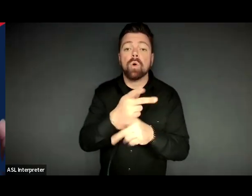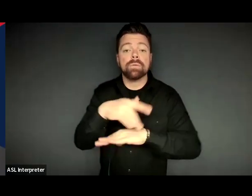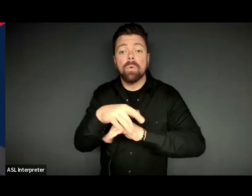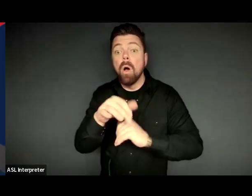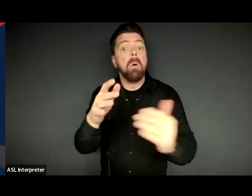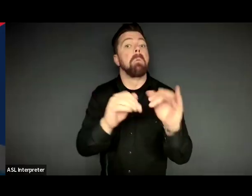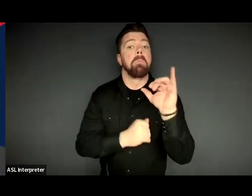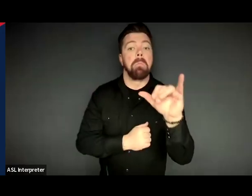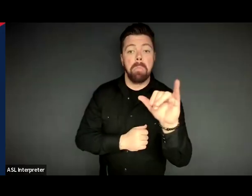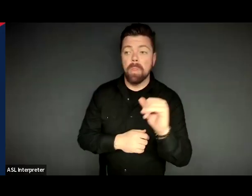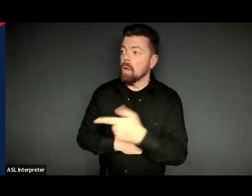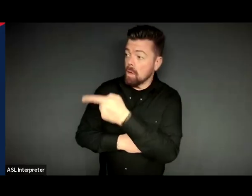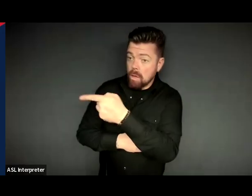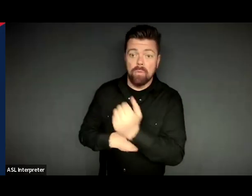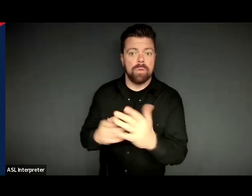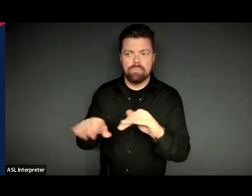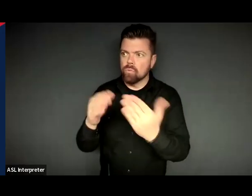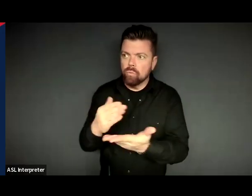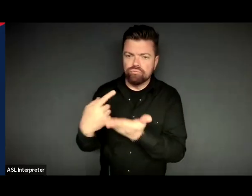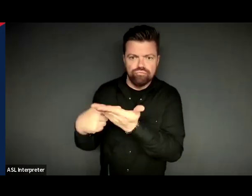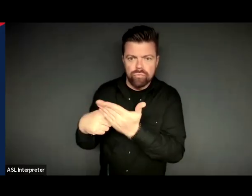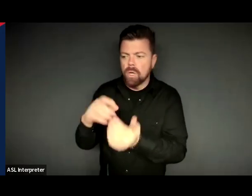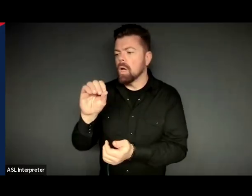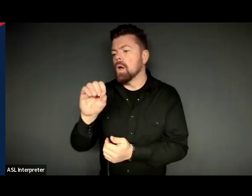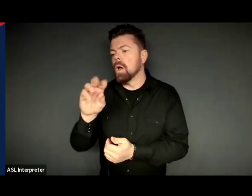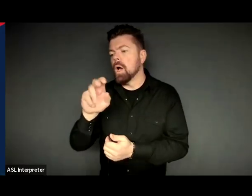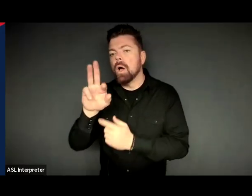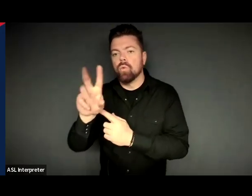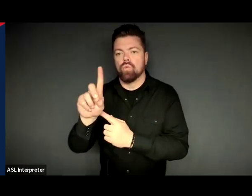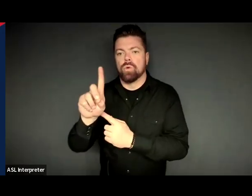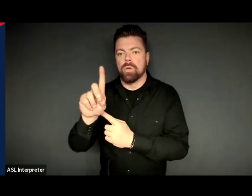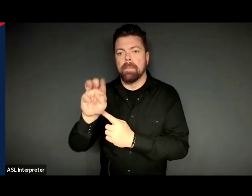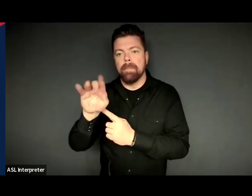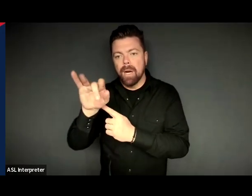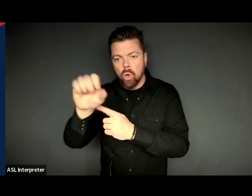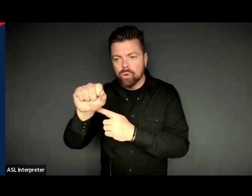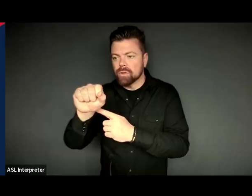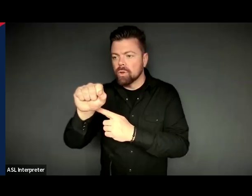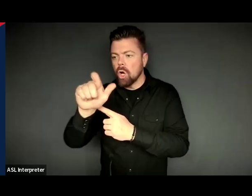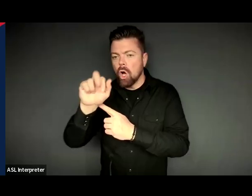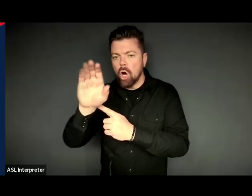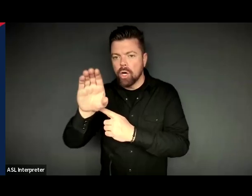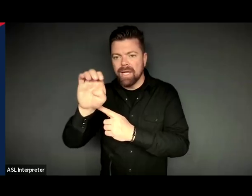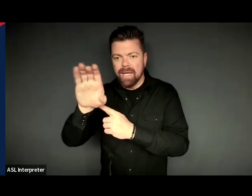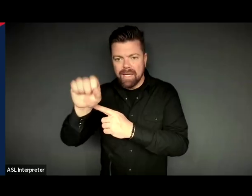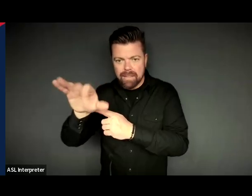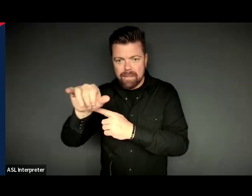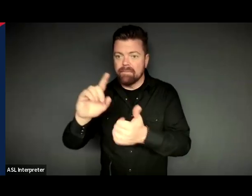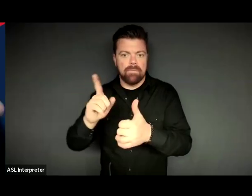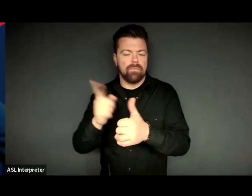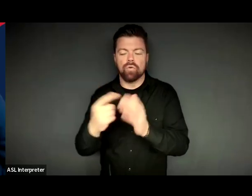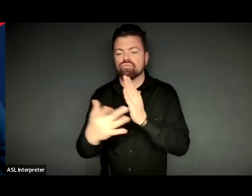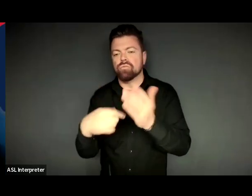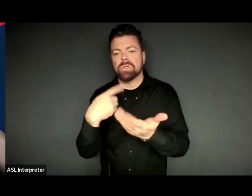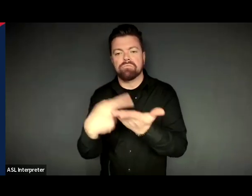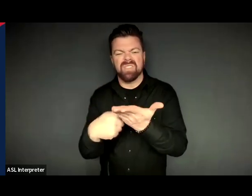Here's somebody we opened the show talking about Onward Medical's ARC EX. That's that device I talked about at the very beginning. That's